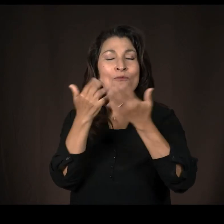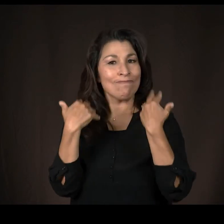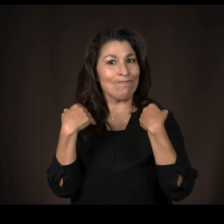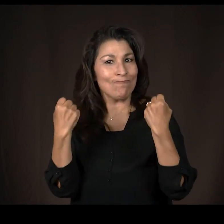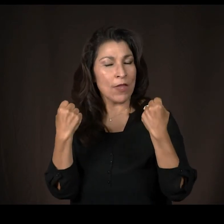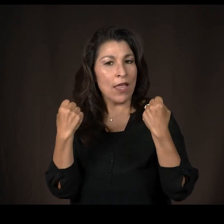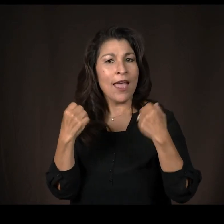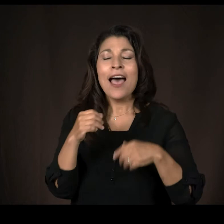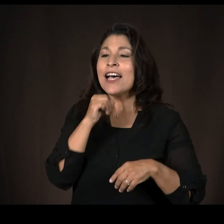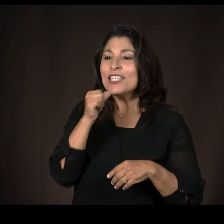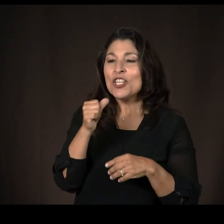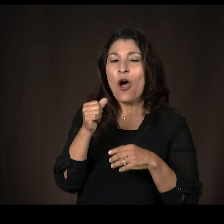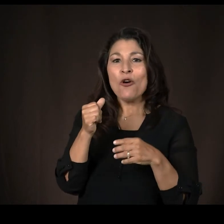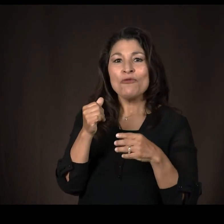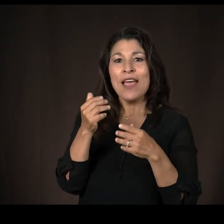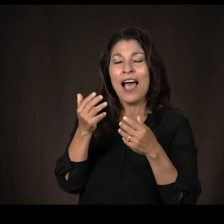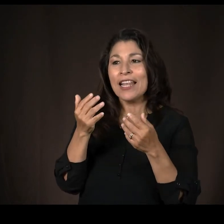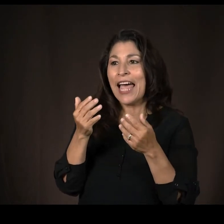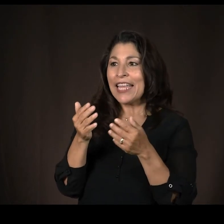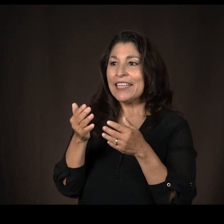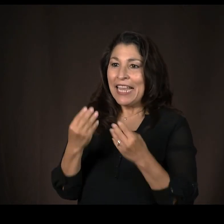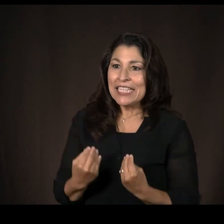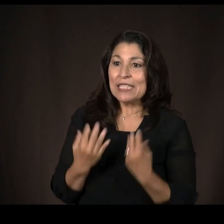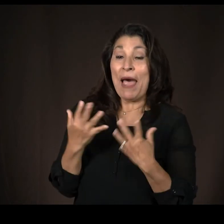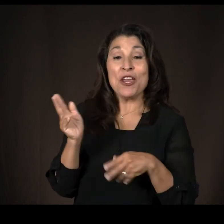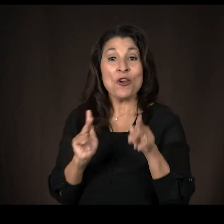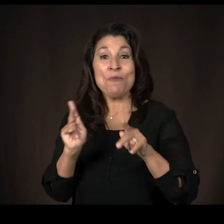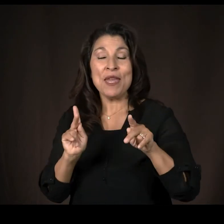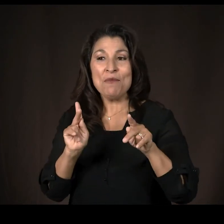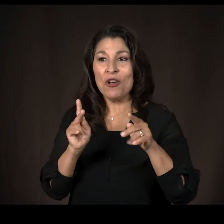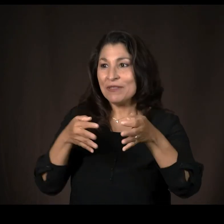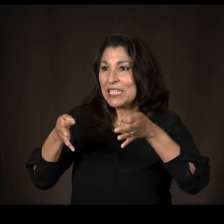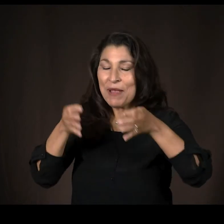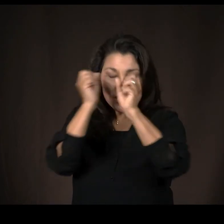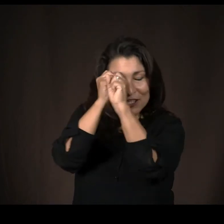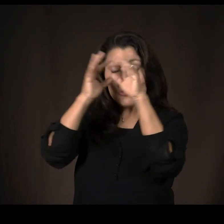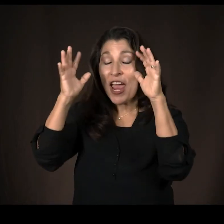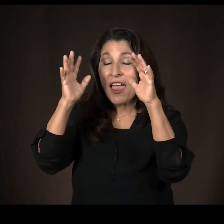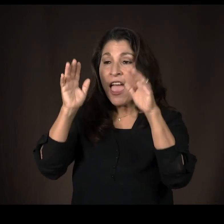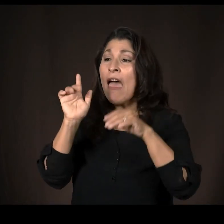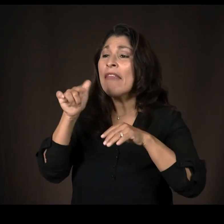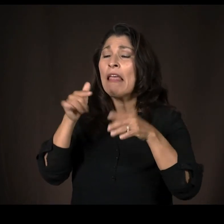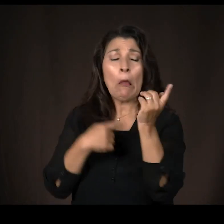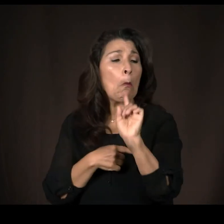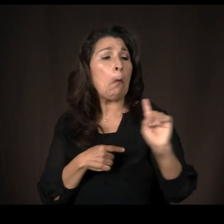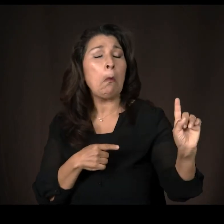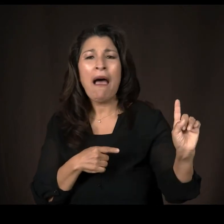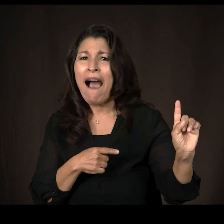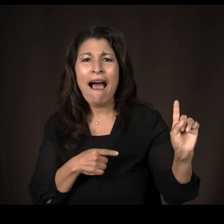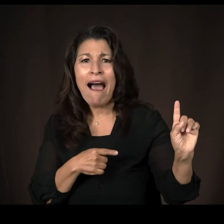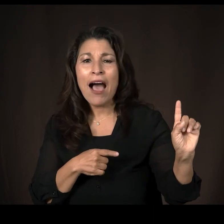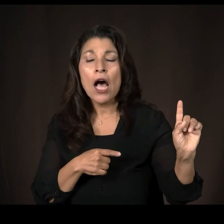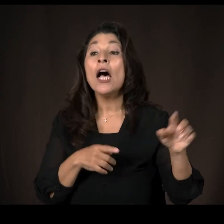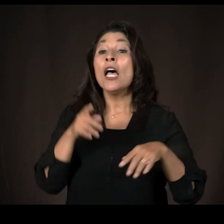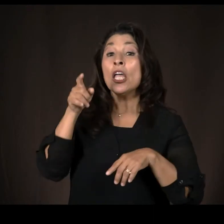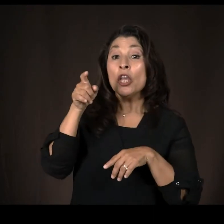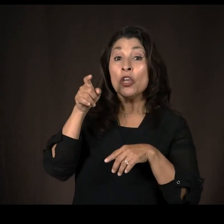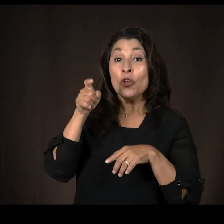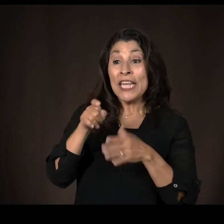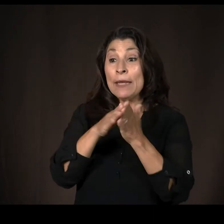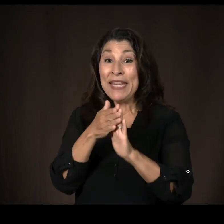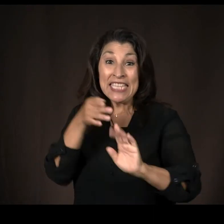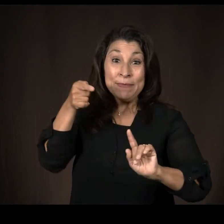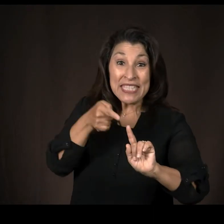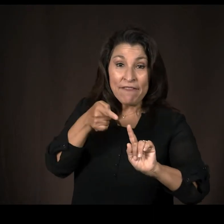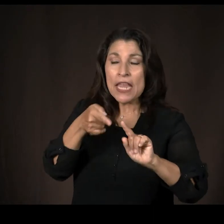don't pump people up with all this inspirational dream and then walk away, say, have a nice day. You get specific and you ask for